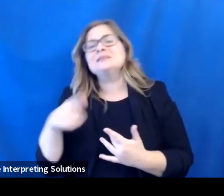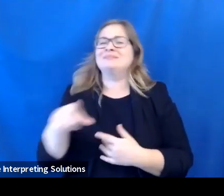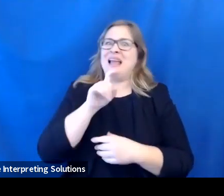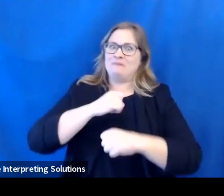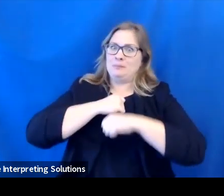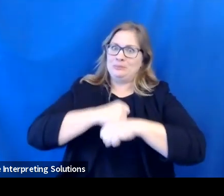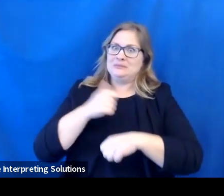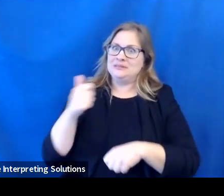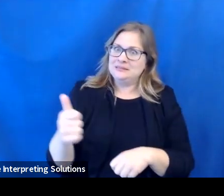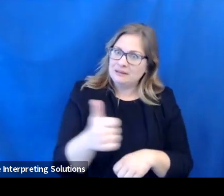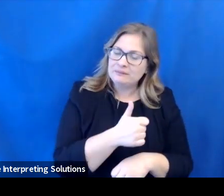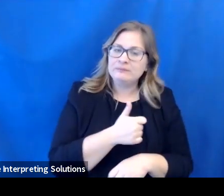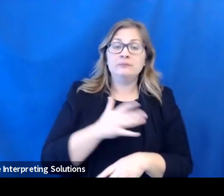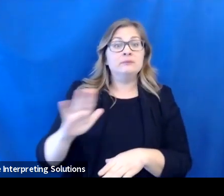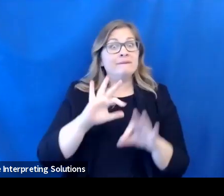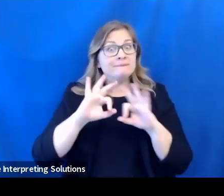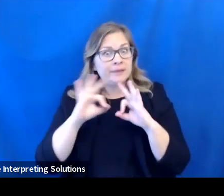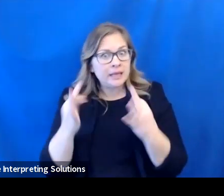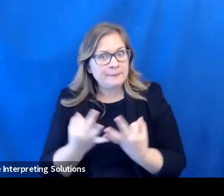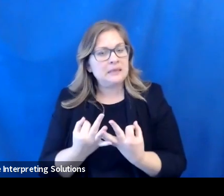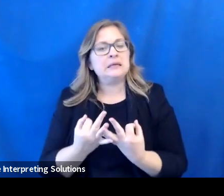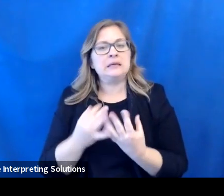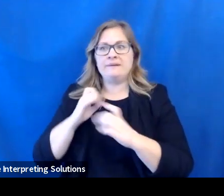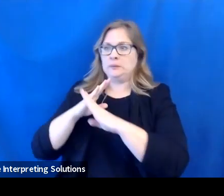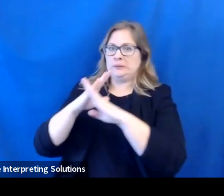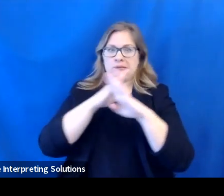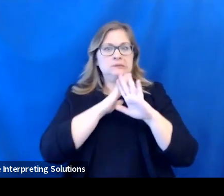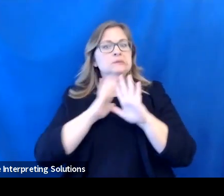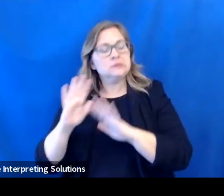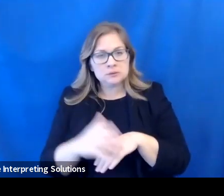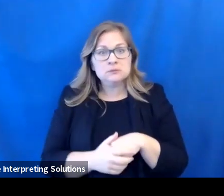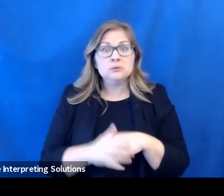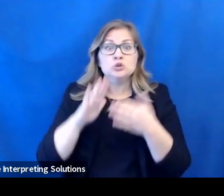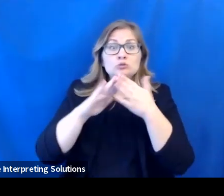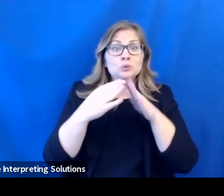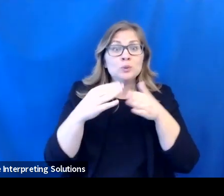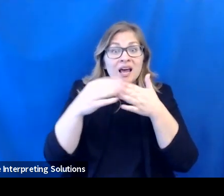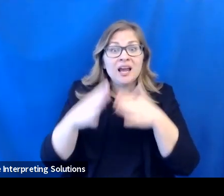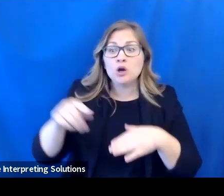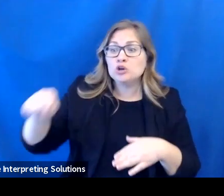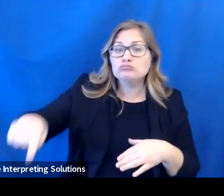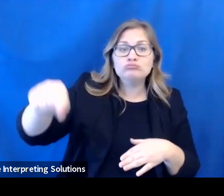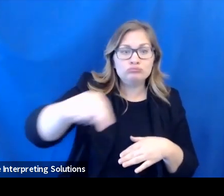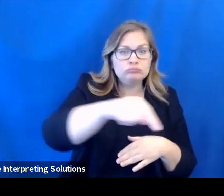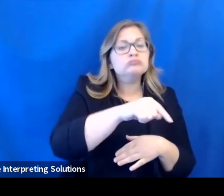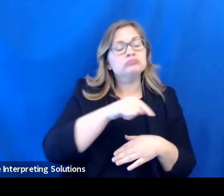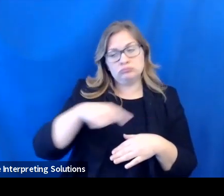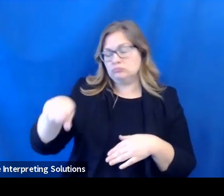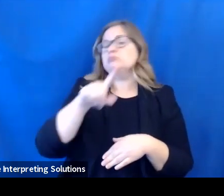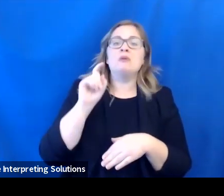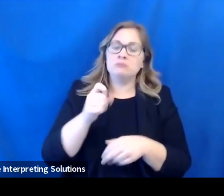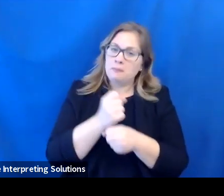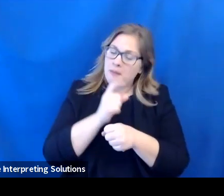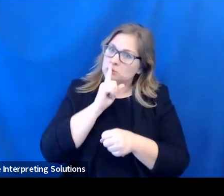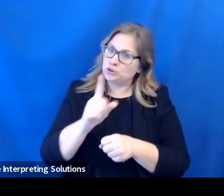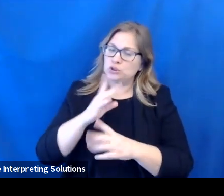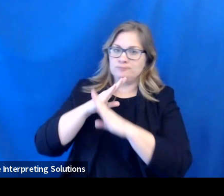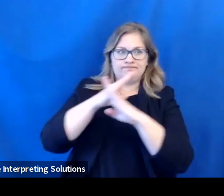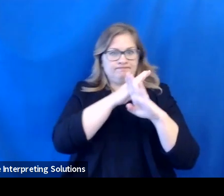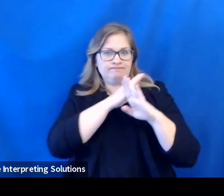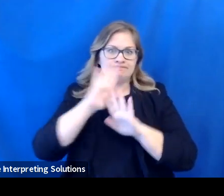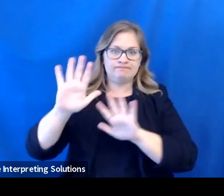this with community leaders, and we'll be doing even more in the days ahead. With that, I'll conclude today's report and turn it over to